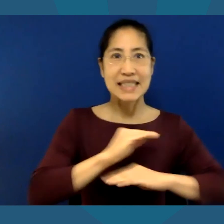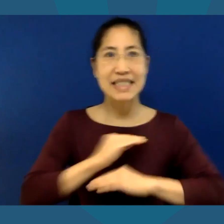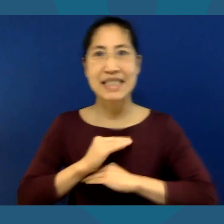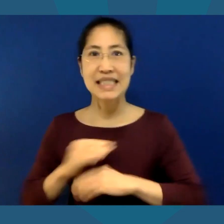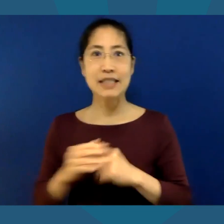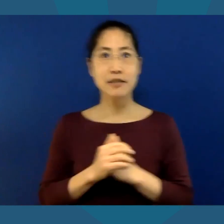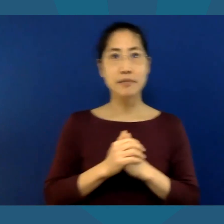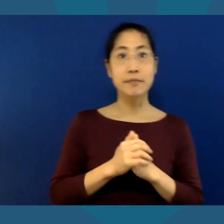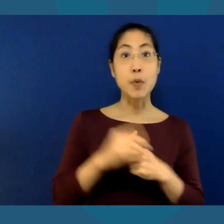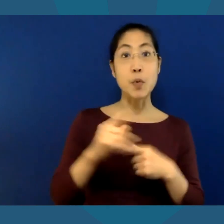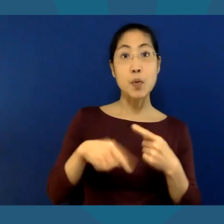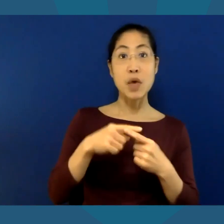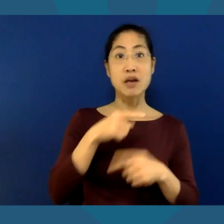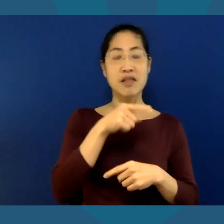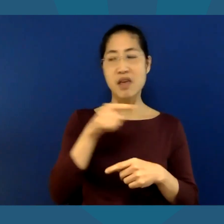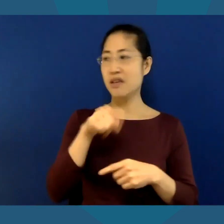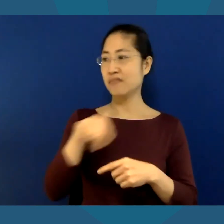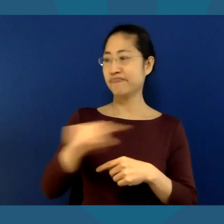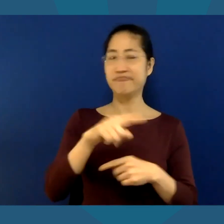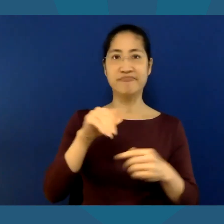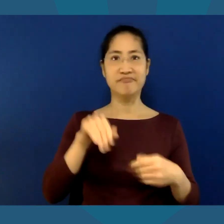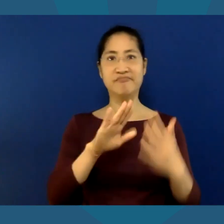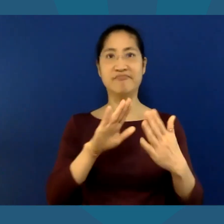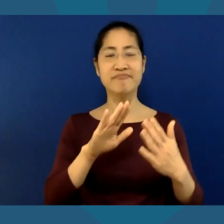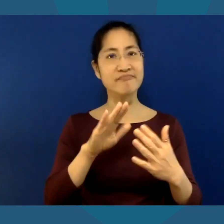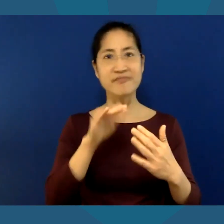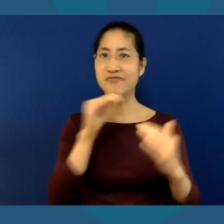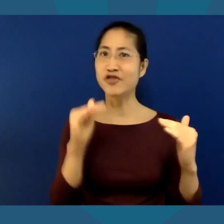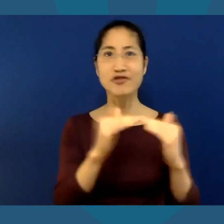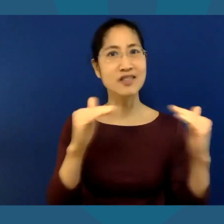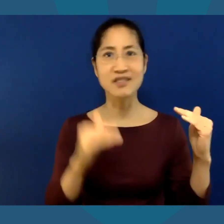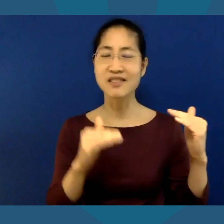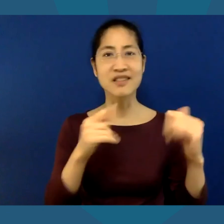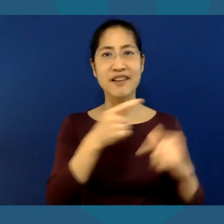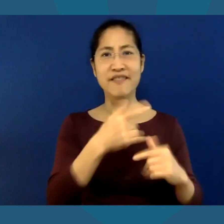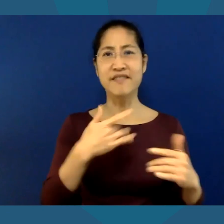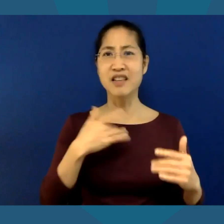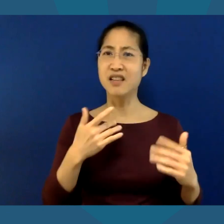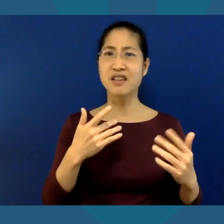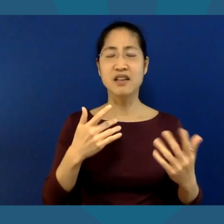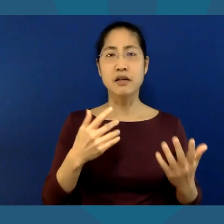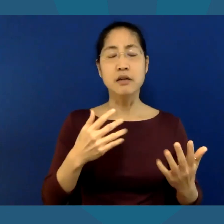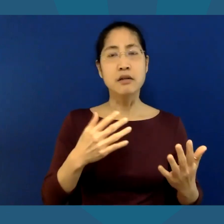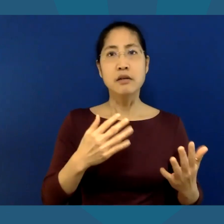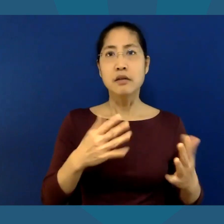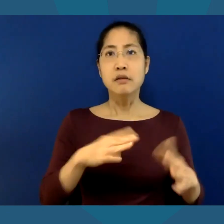When they encountered injustice, they stood up and fought back.